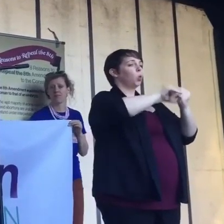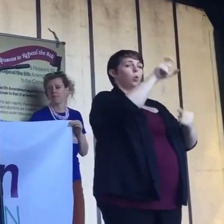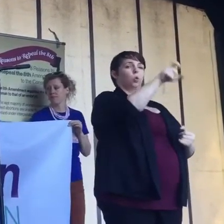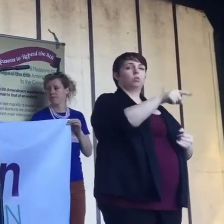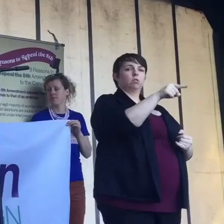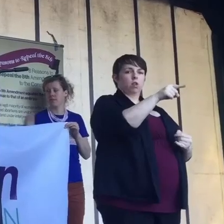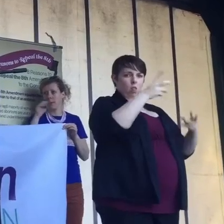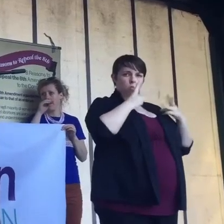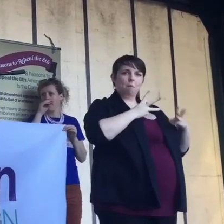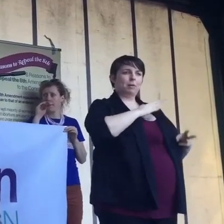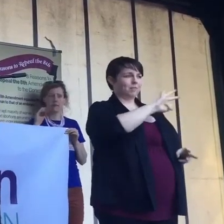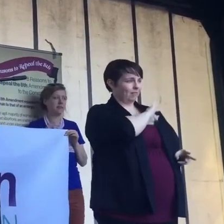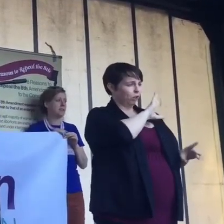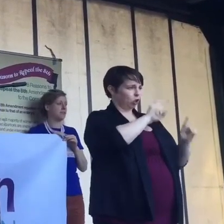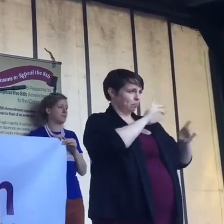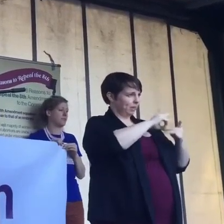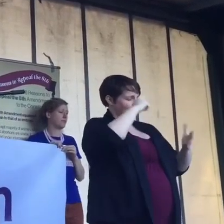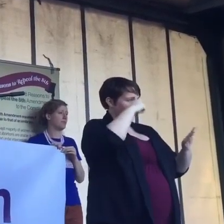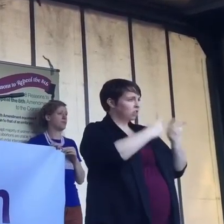woman herself.